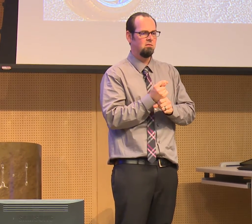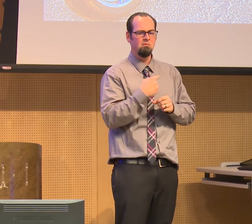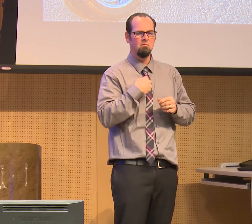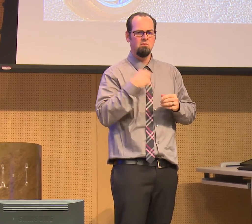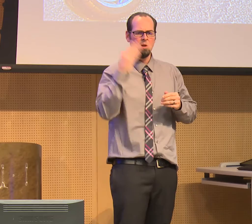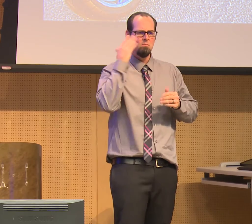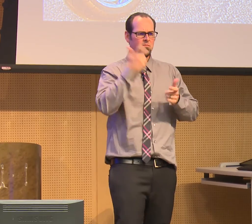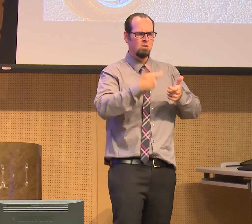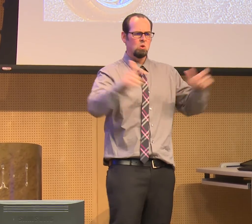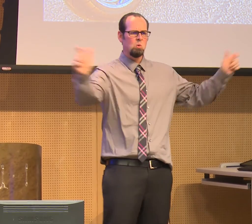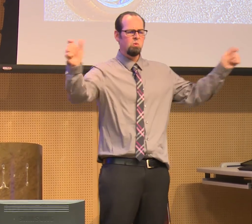figure it out.